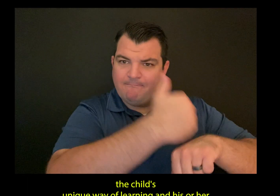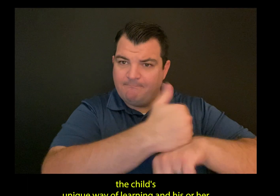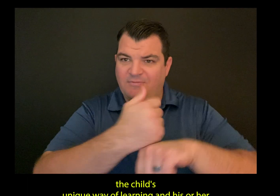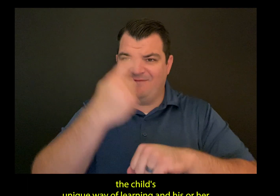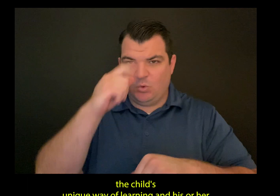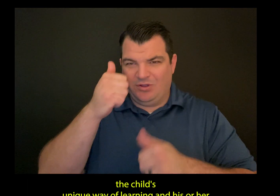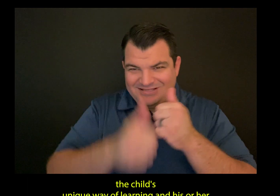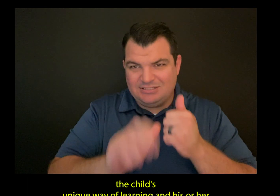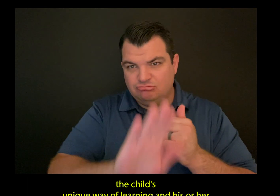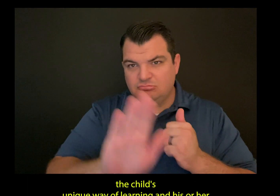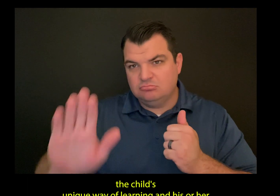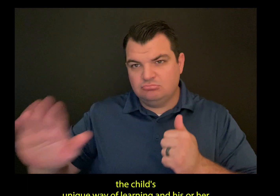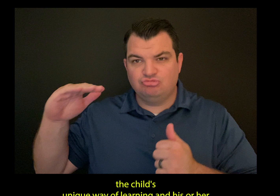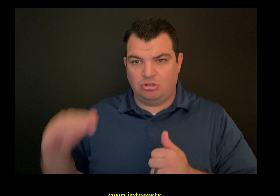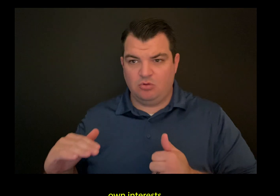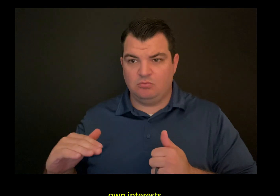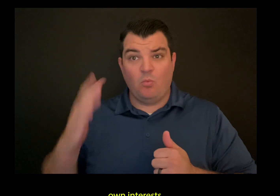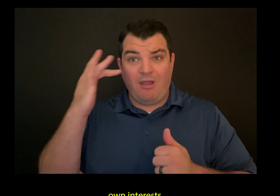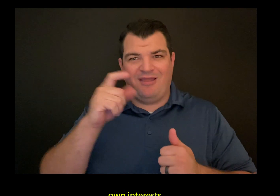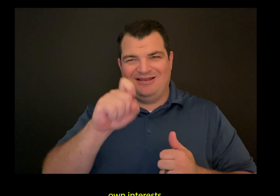way of learning and his or her own interests.